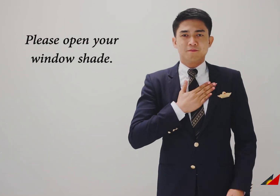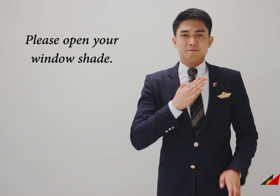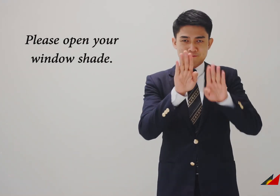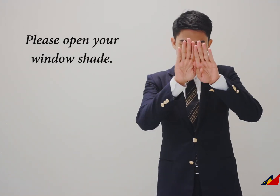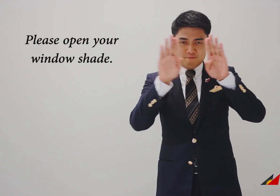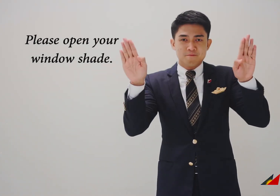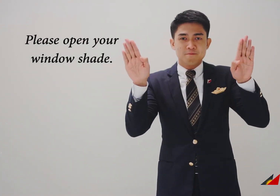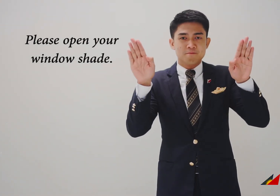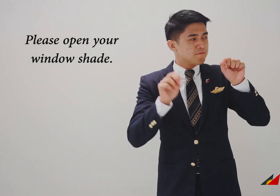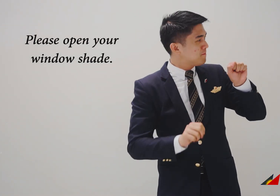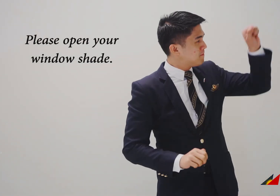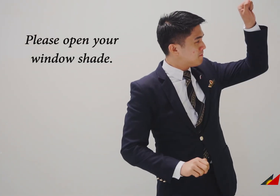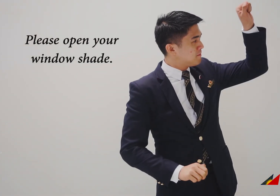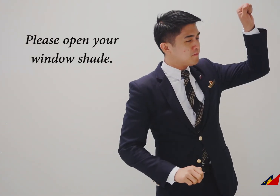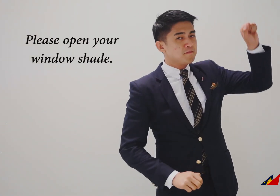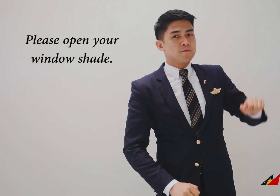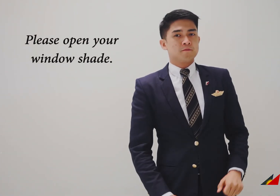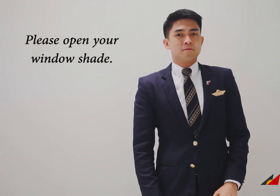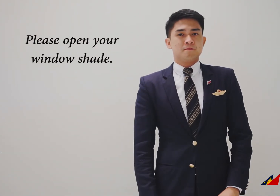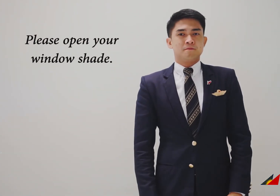Please open the window shade.